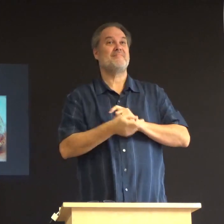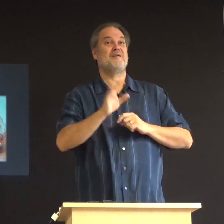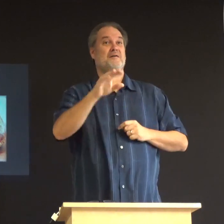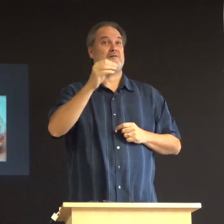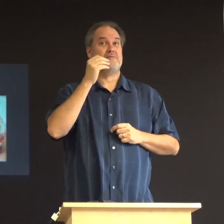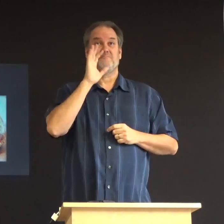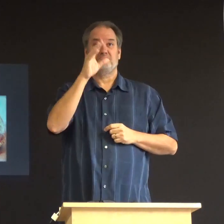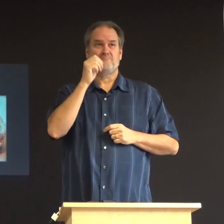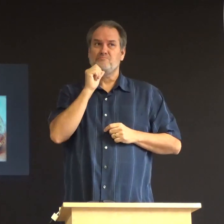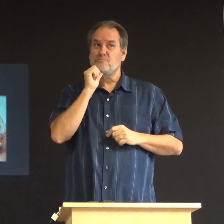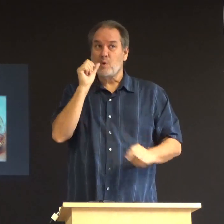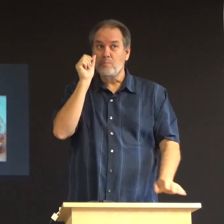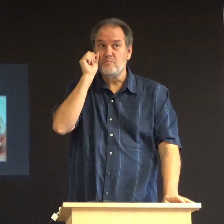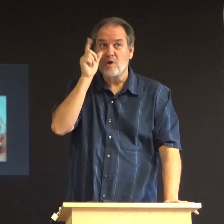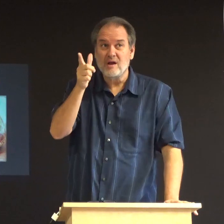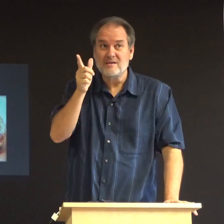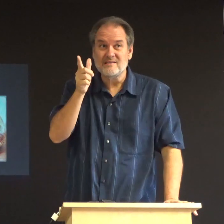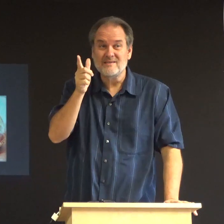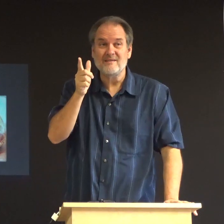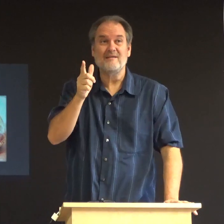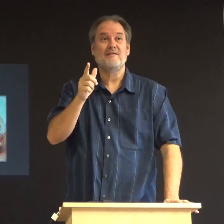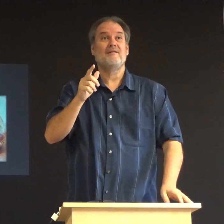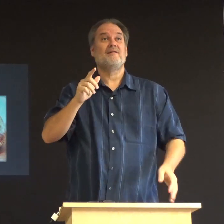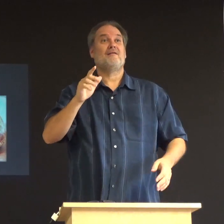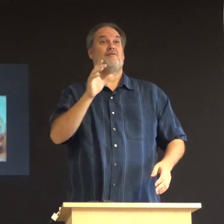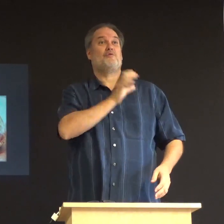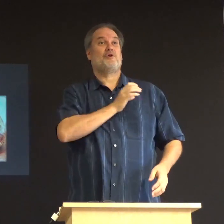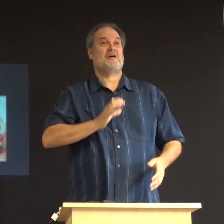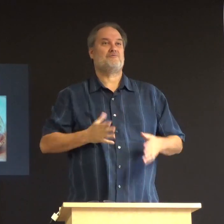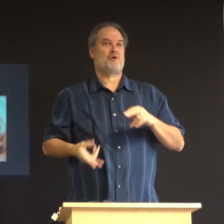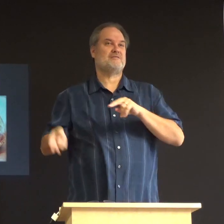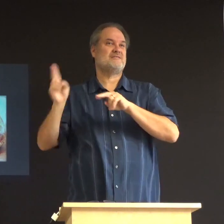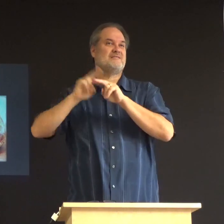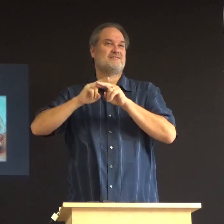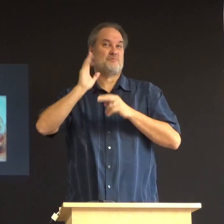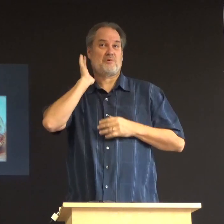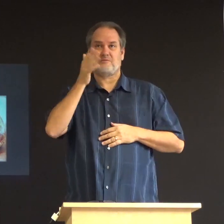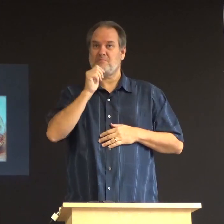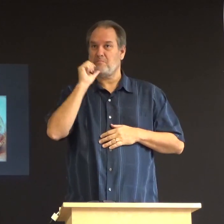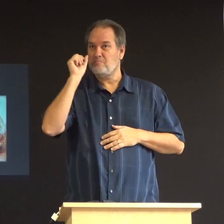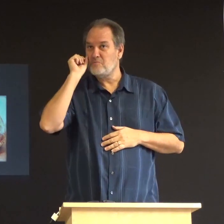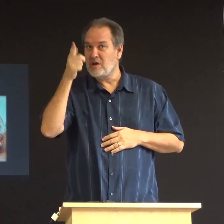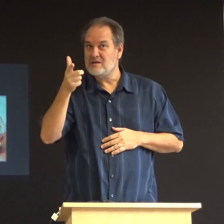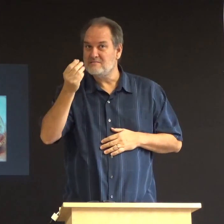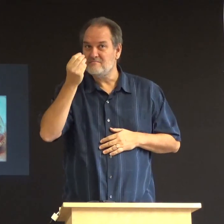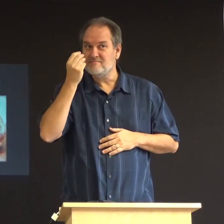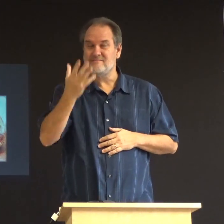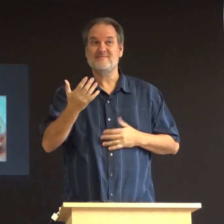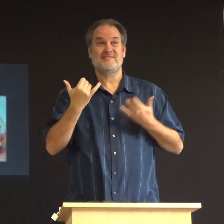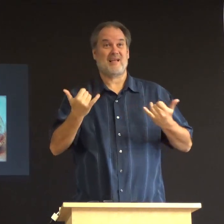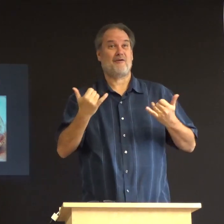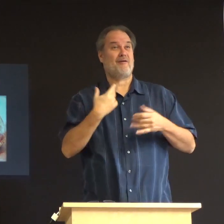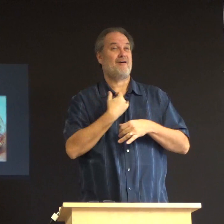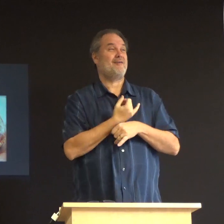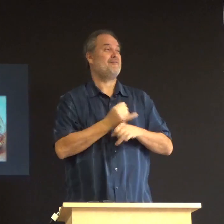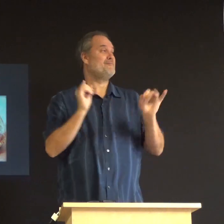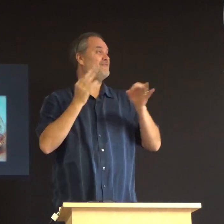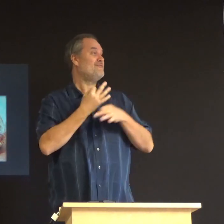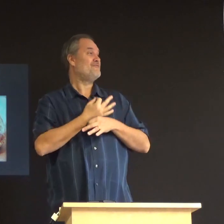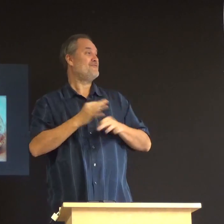will be changed. Do not be surprised. When that time, if America becomes a communist